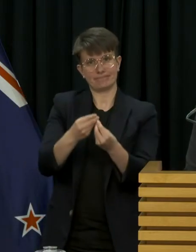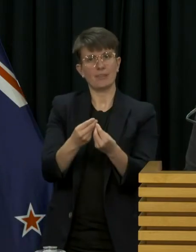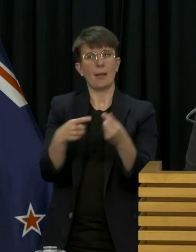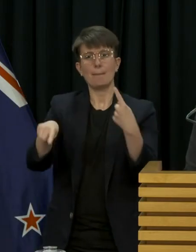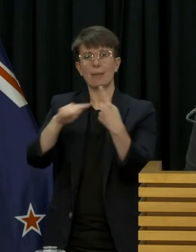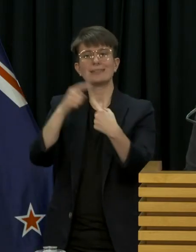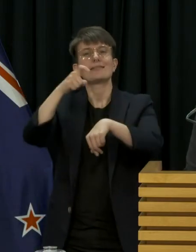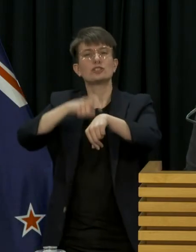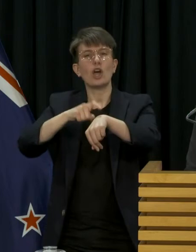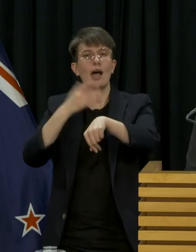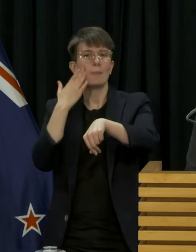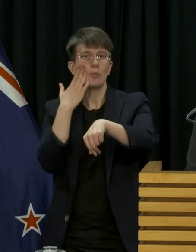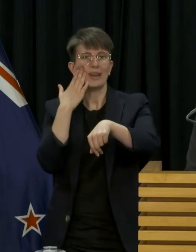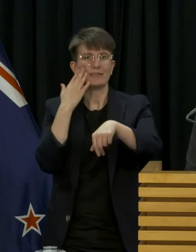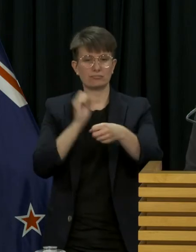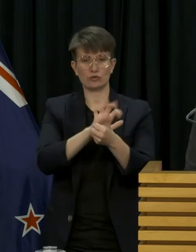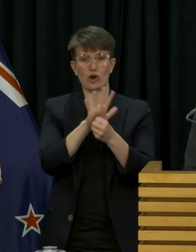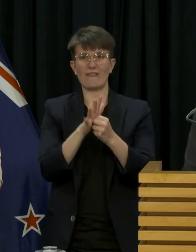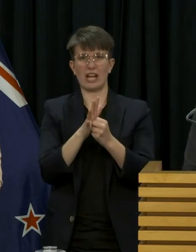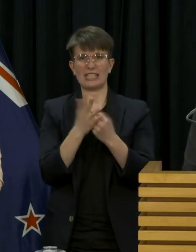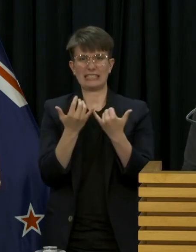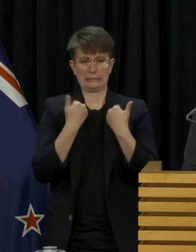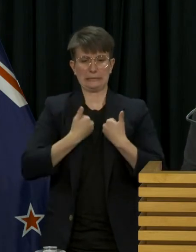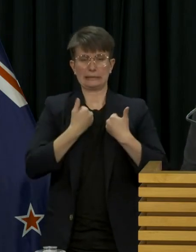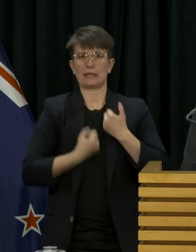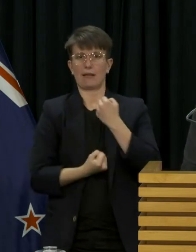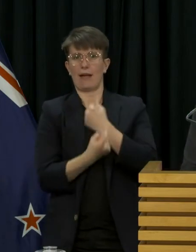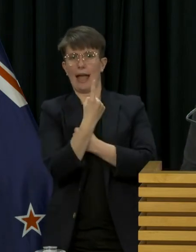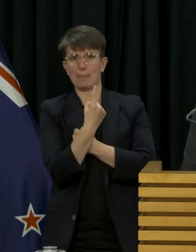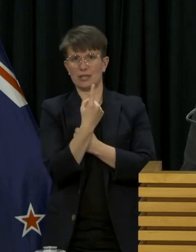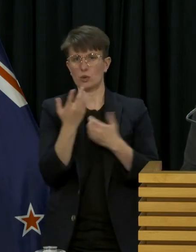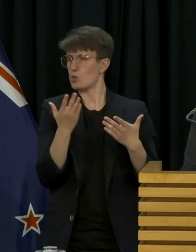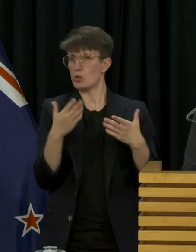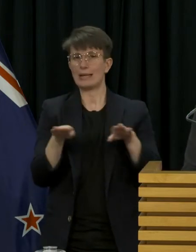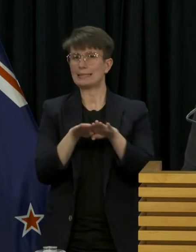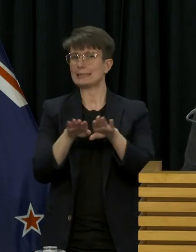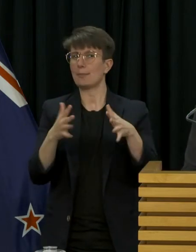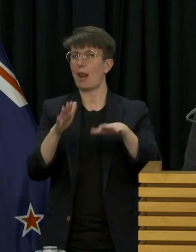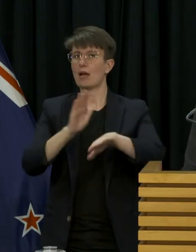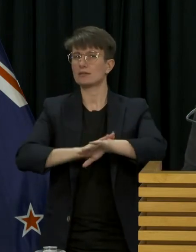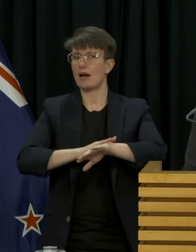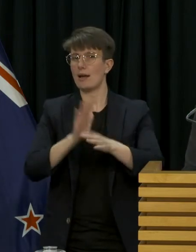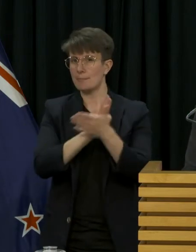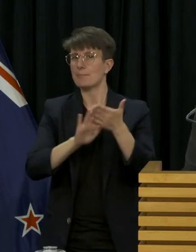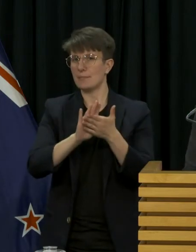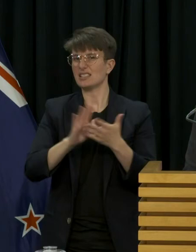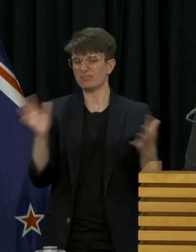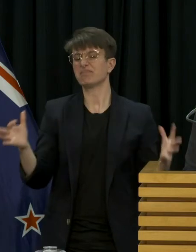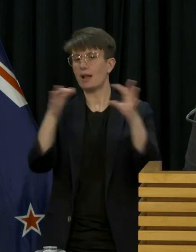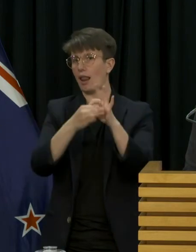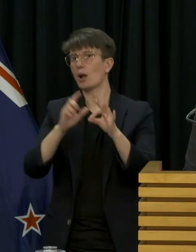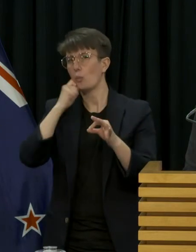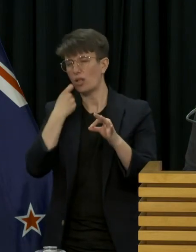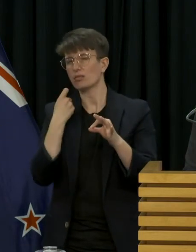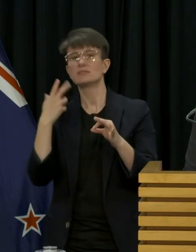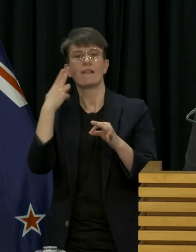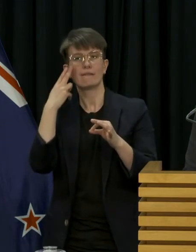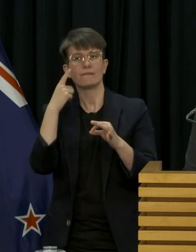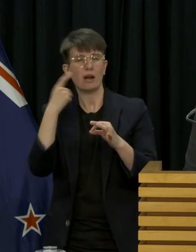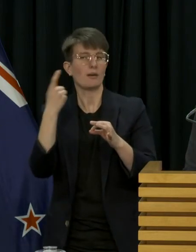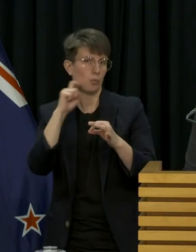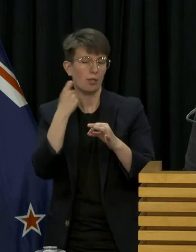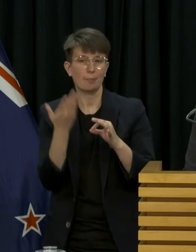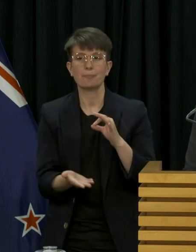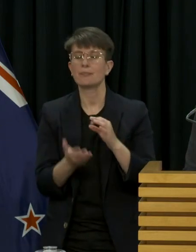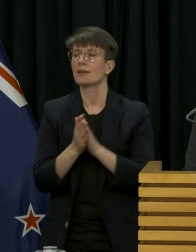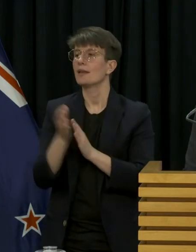proximity between the cases, but of course you can't 100% rule it out. Just really quickly, the Reserve Bank wants to reimpose LVR restrictions on bank